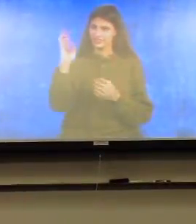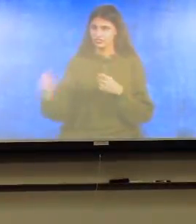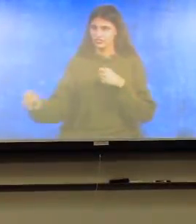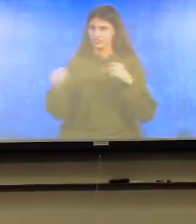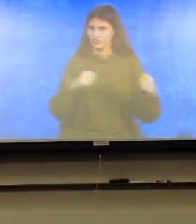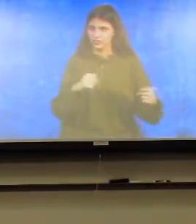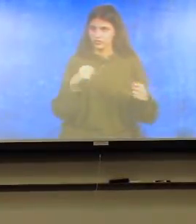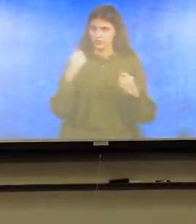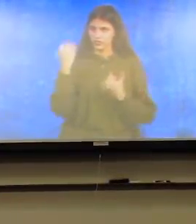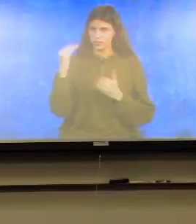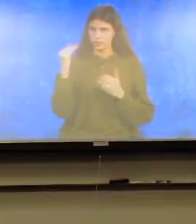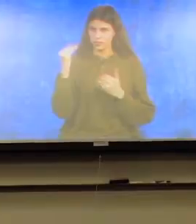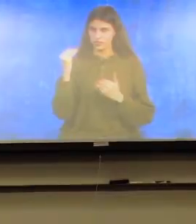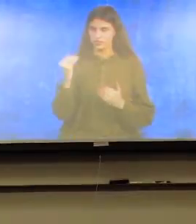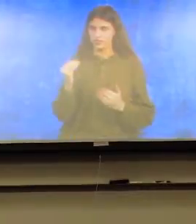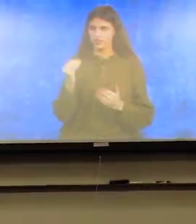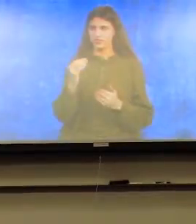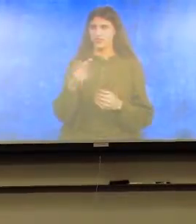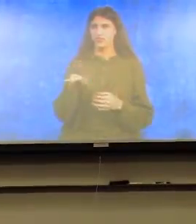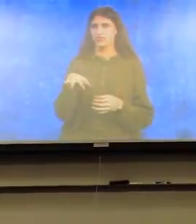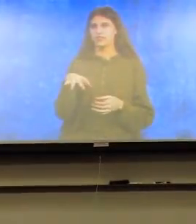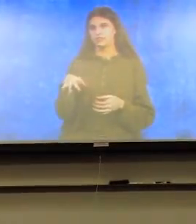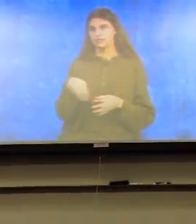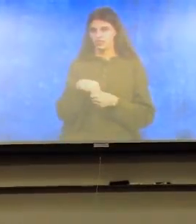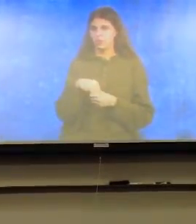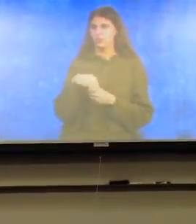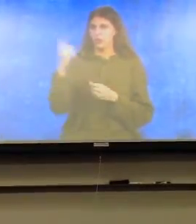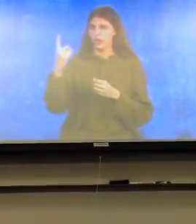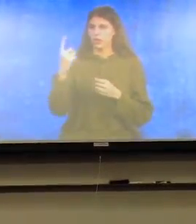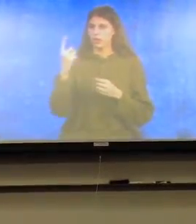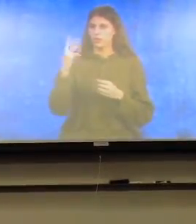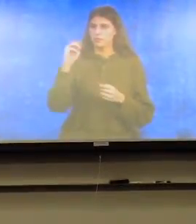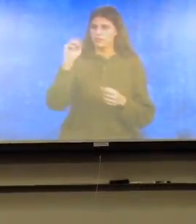On my school squad, we have 6 cheerleaders. That's how many can be involved.